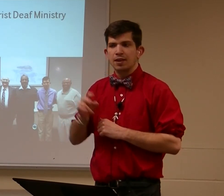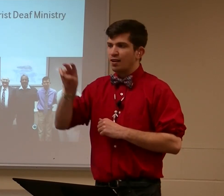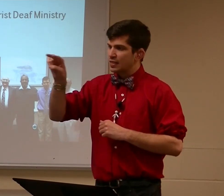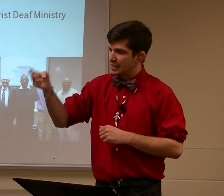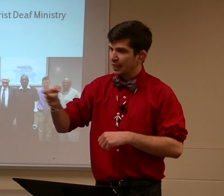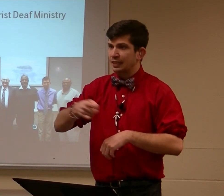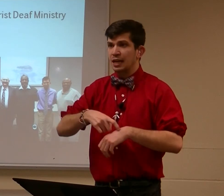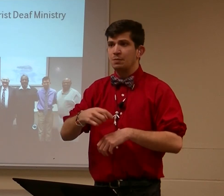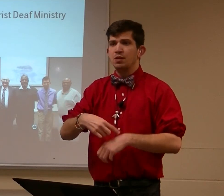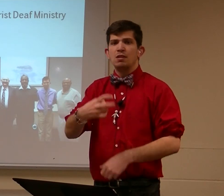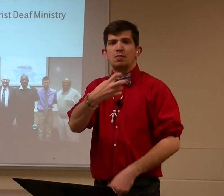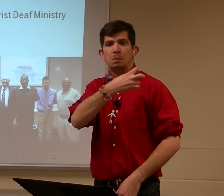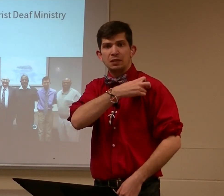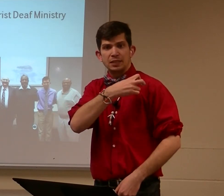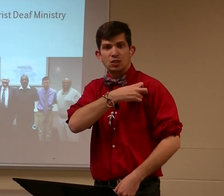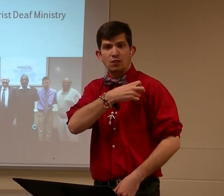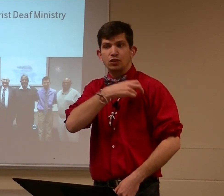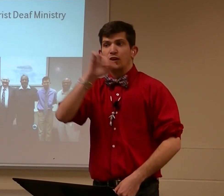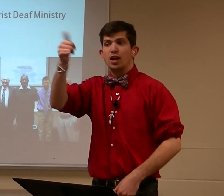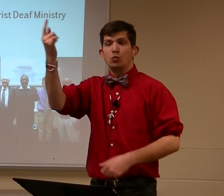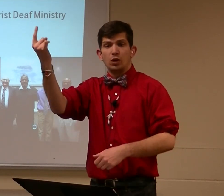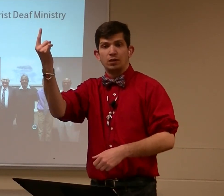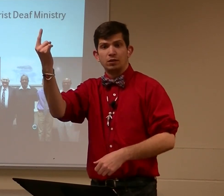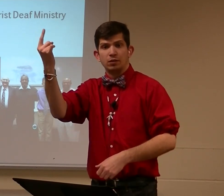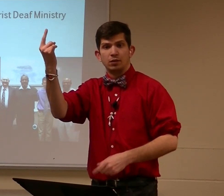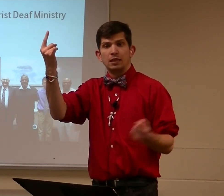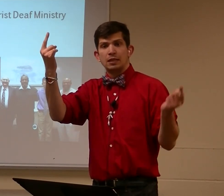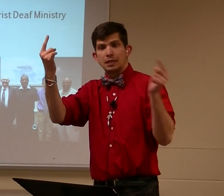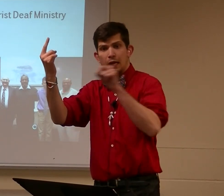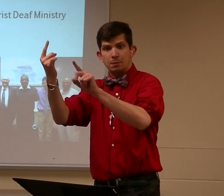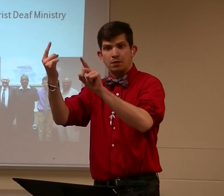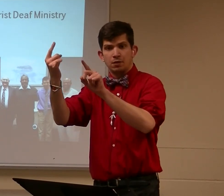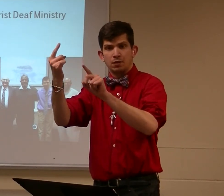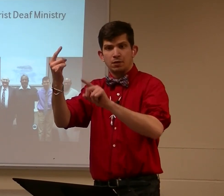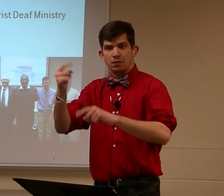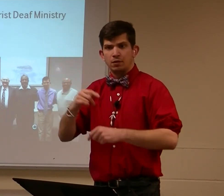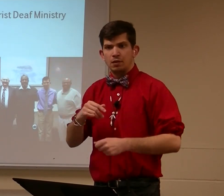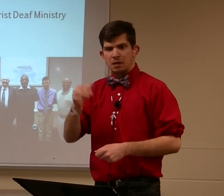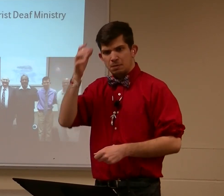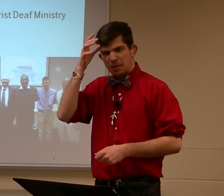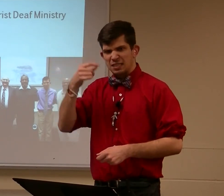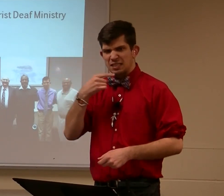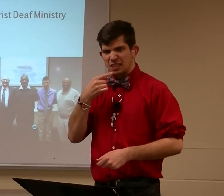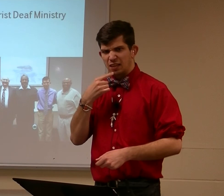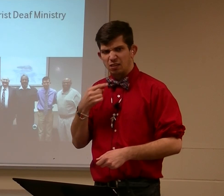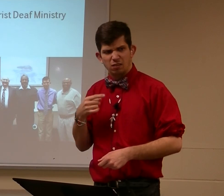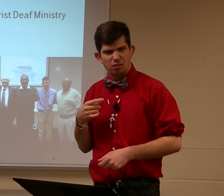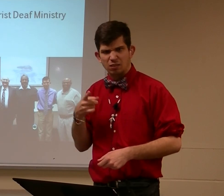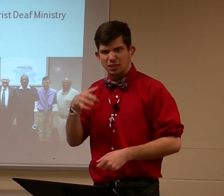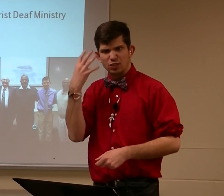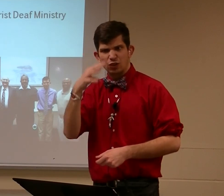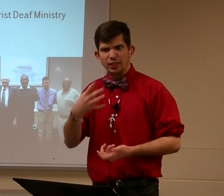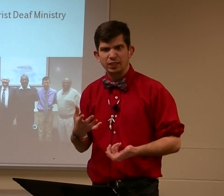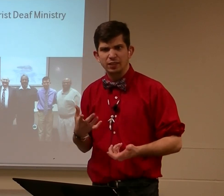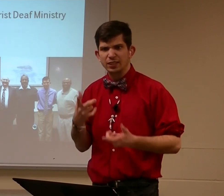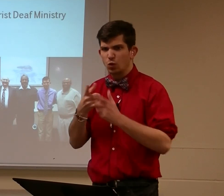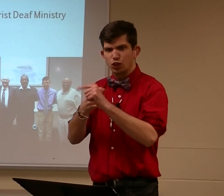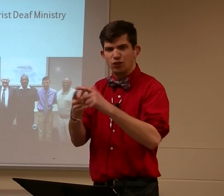The second time, the police officer, another one, came. The man said, "He's crazy. He's going too